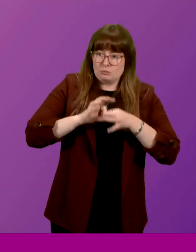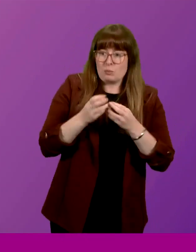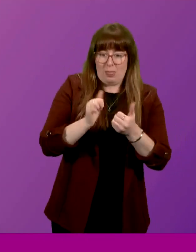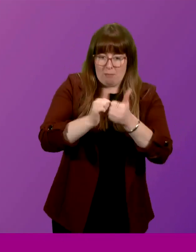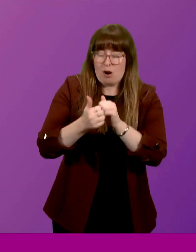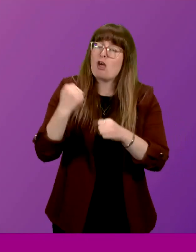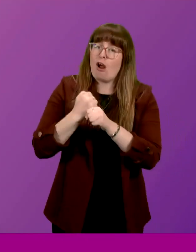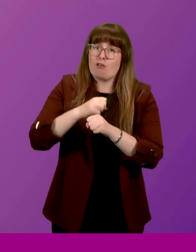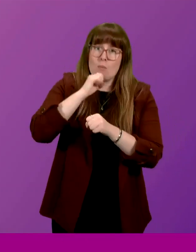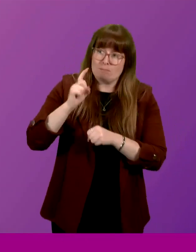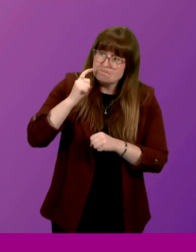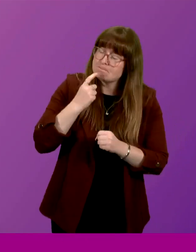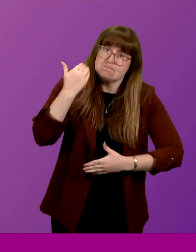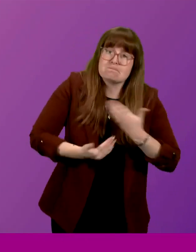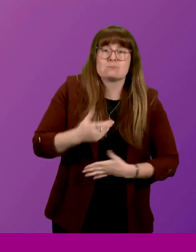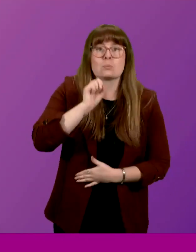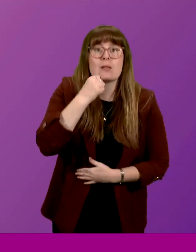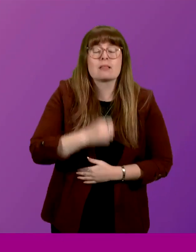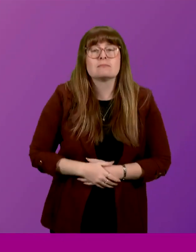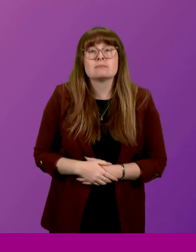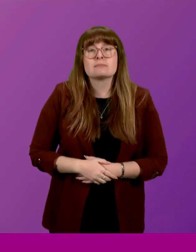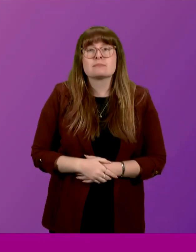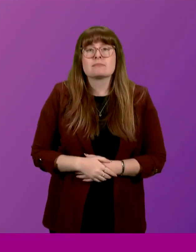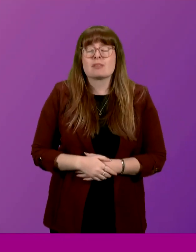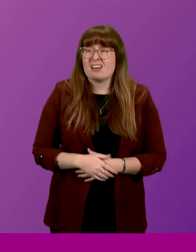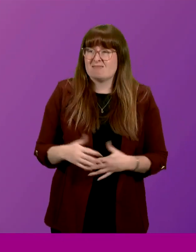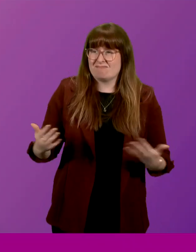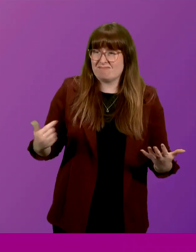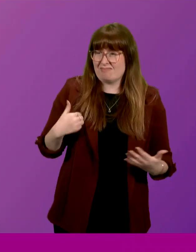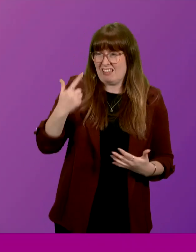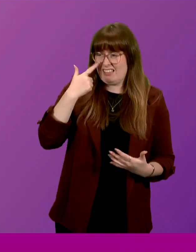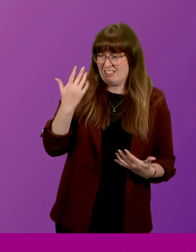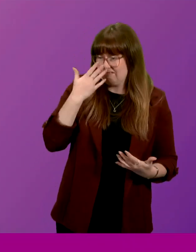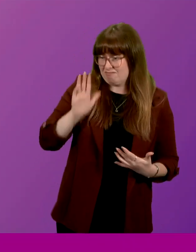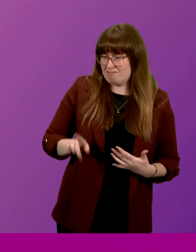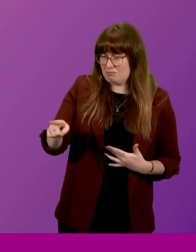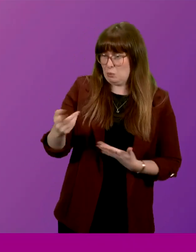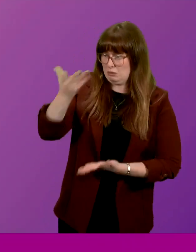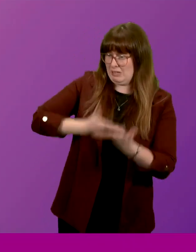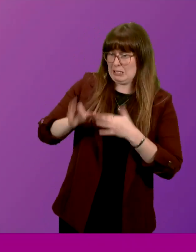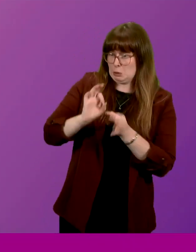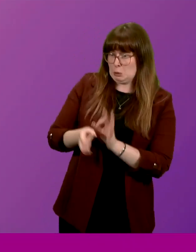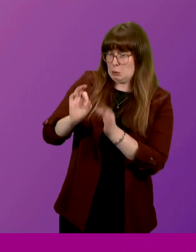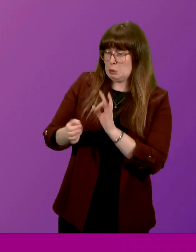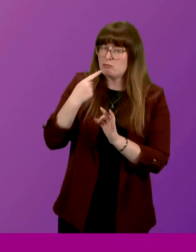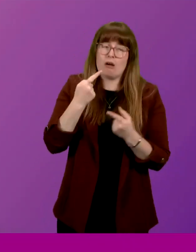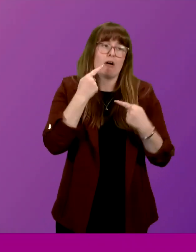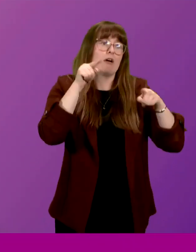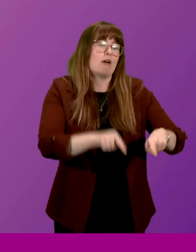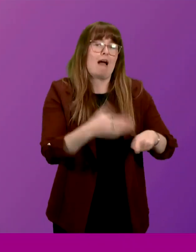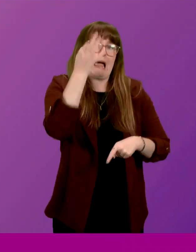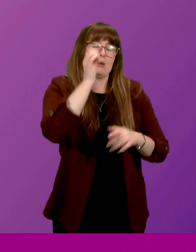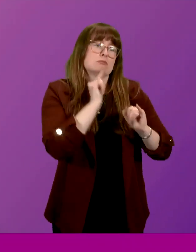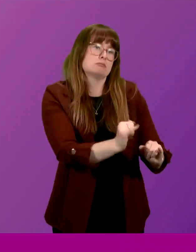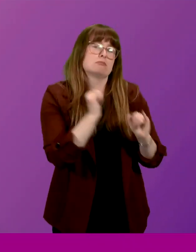that. Alex Cole-Hamilton. I have to say, Presiding Officer, I think it's a pretty pathetic excuse for the First Minister to pin this on councils